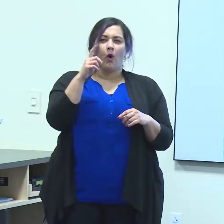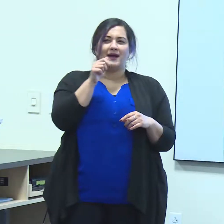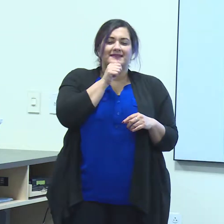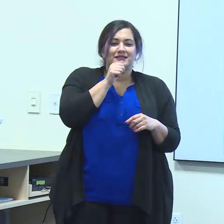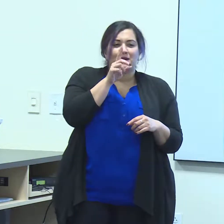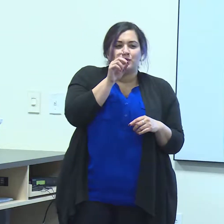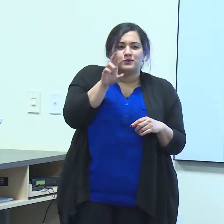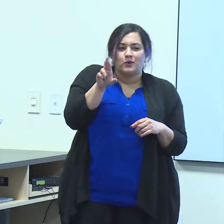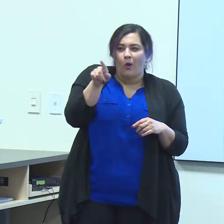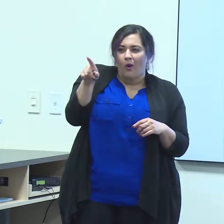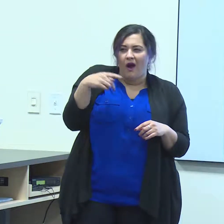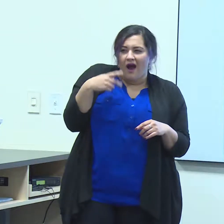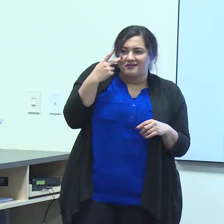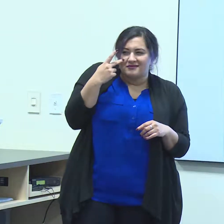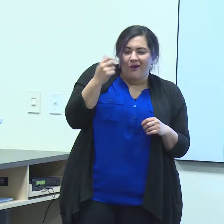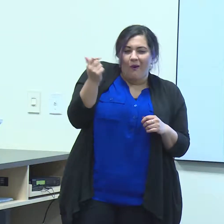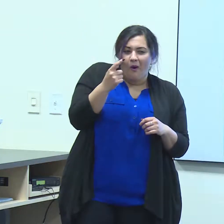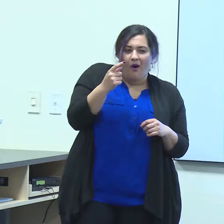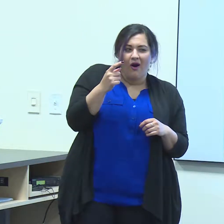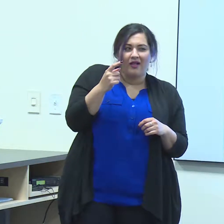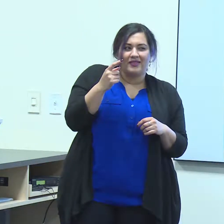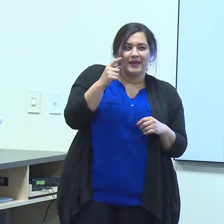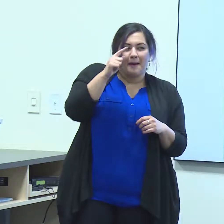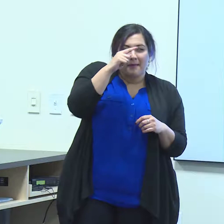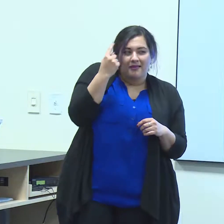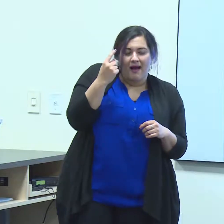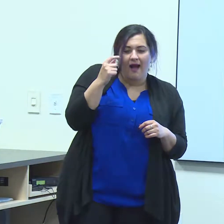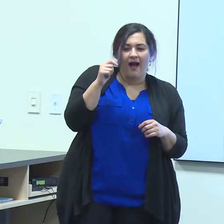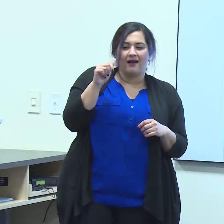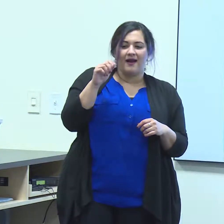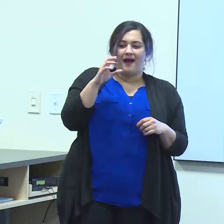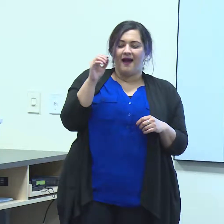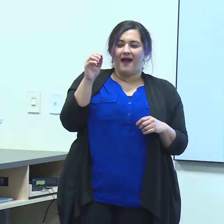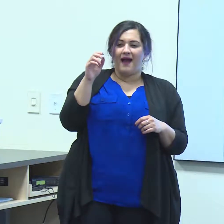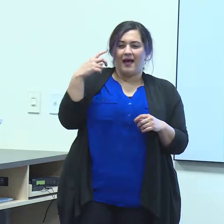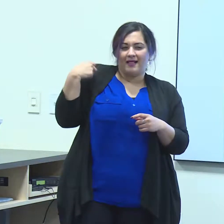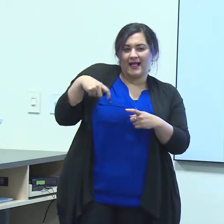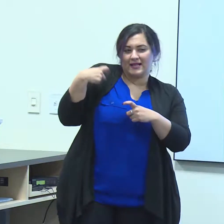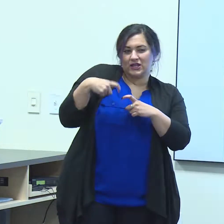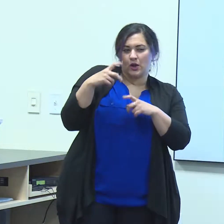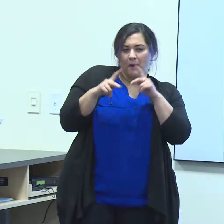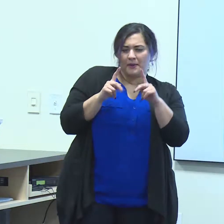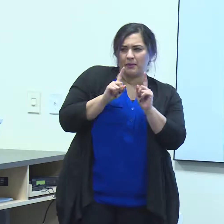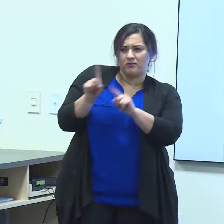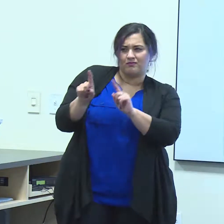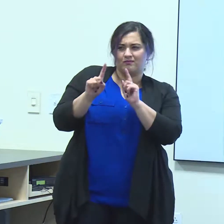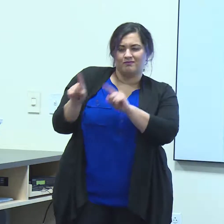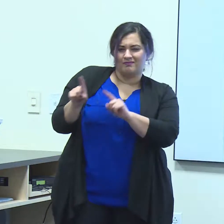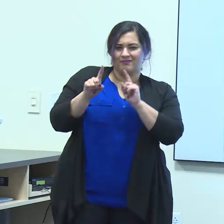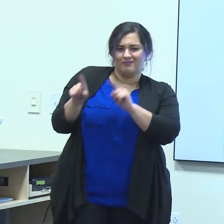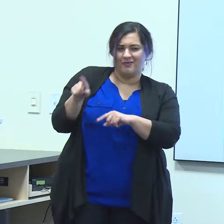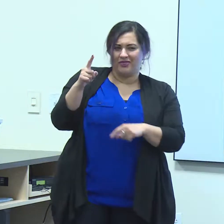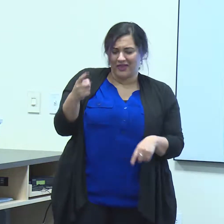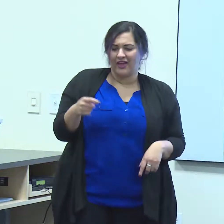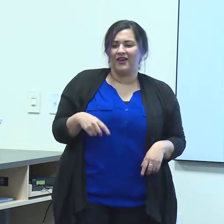But there was one secret door that I saw all the Black and Latino students going through.